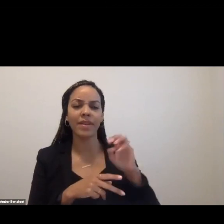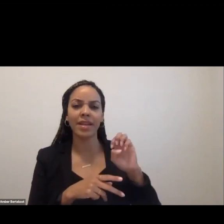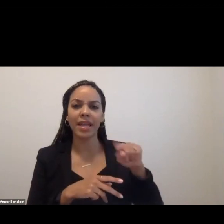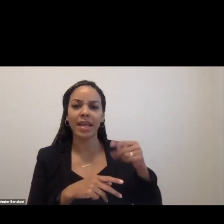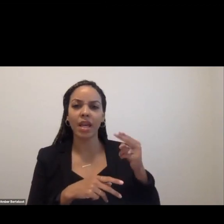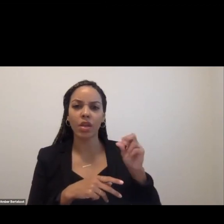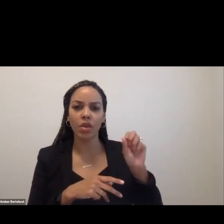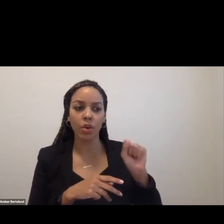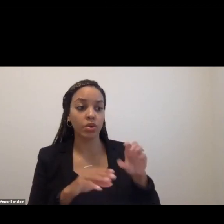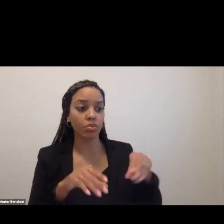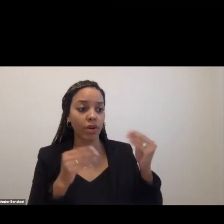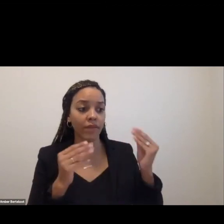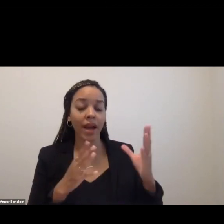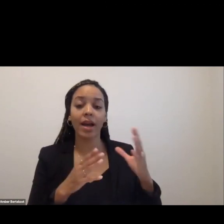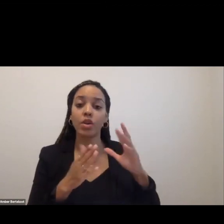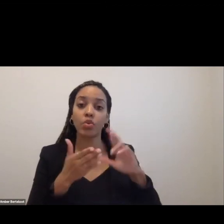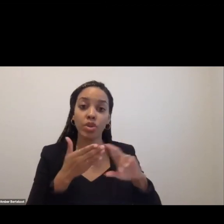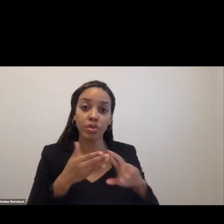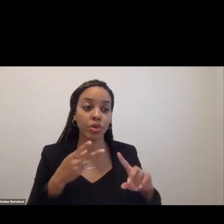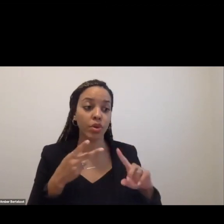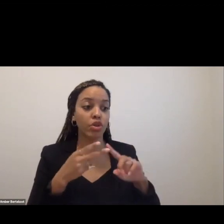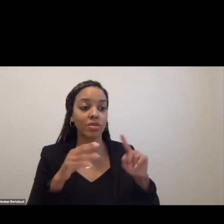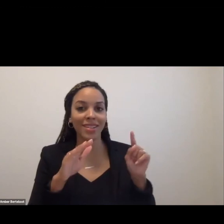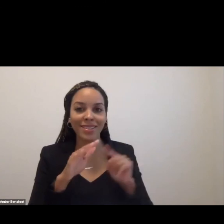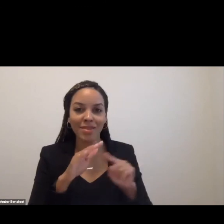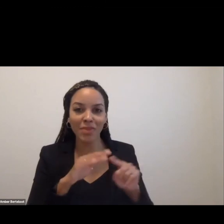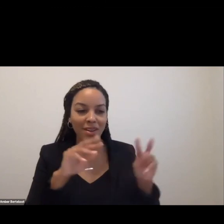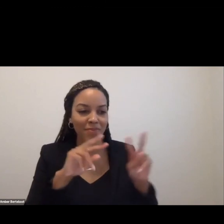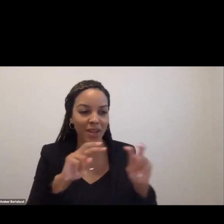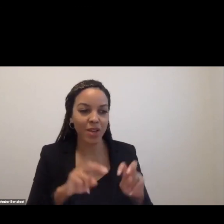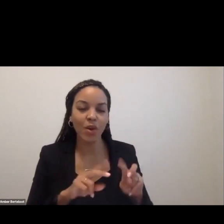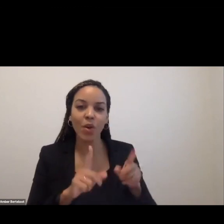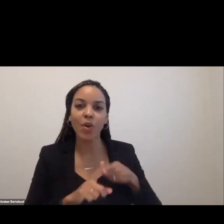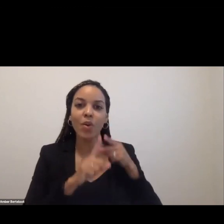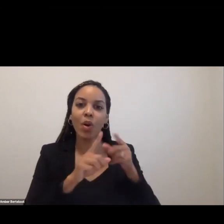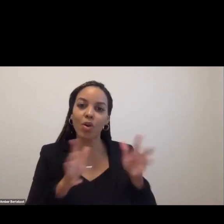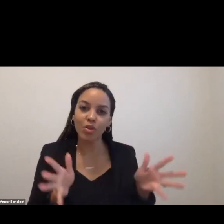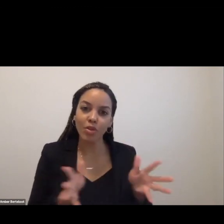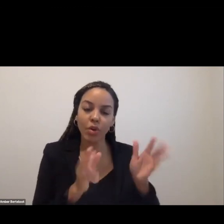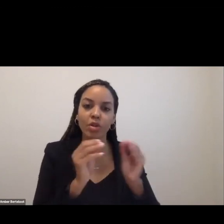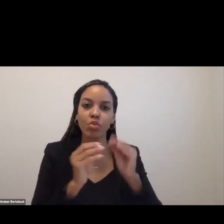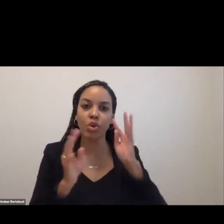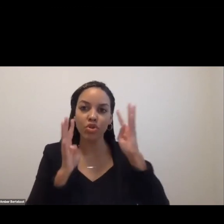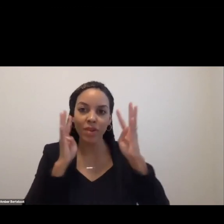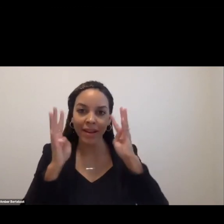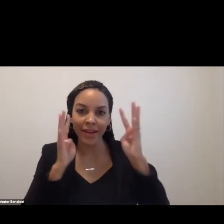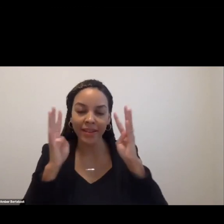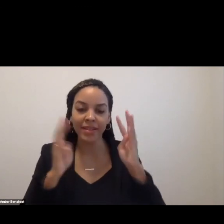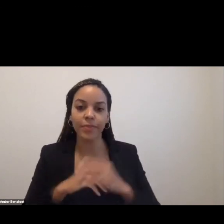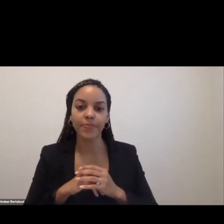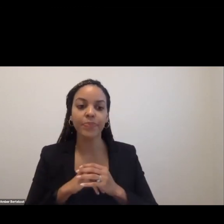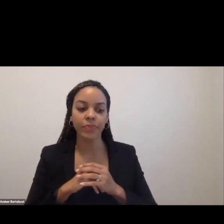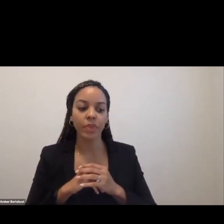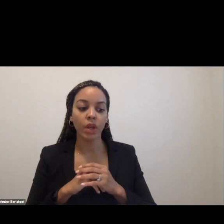for research and experimentation and to encourage creative activities, to create new